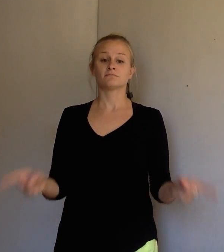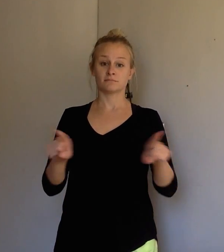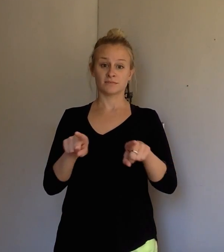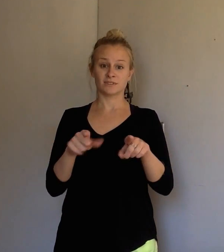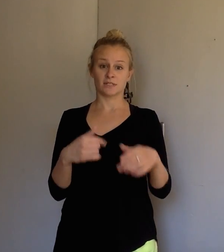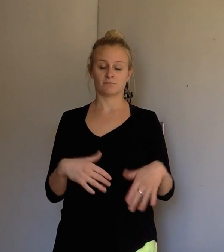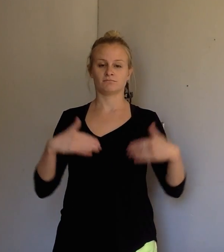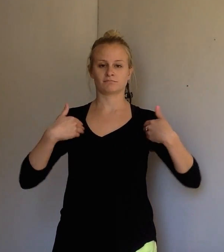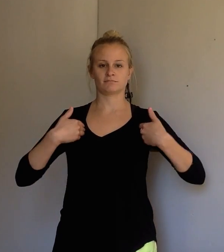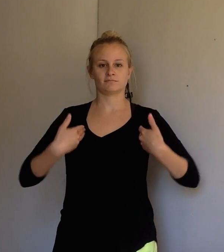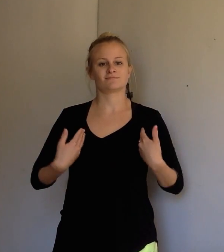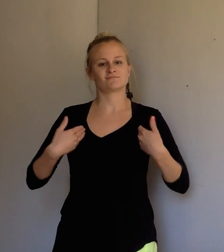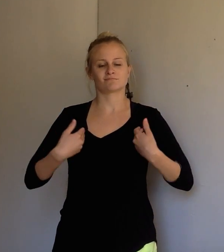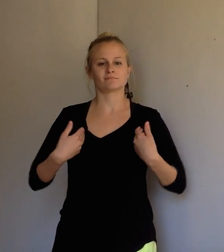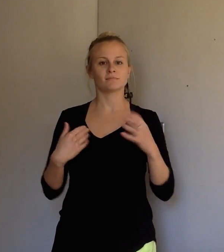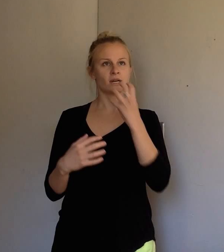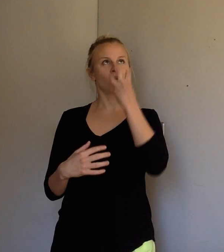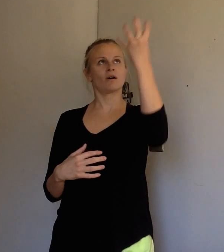for you. The first one is pretty joyful.